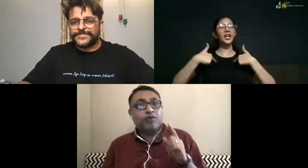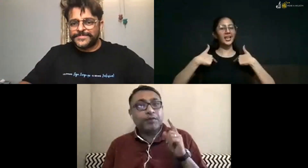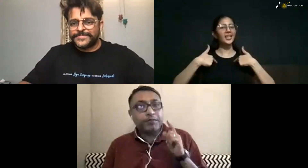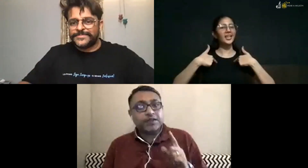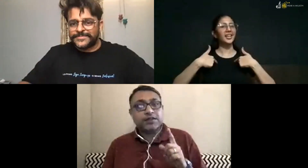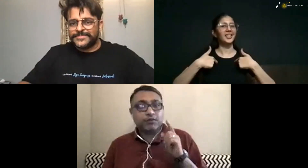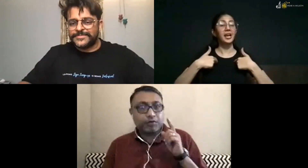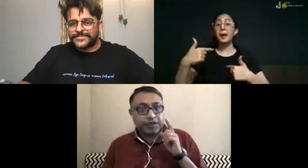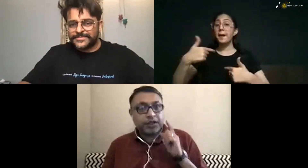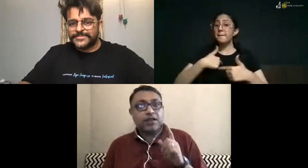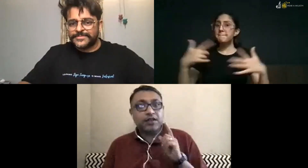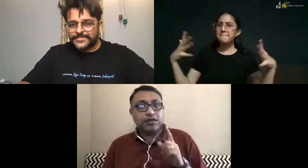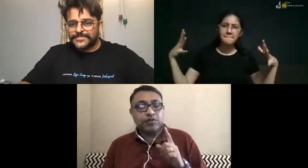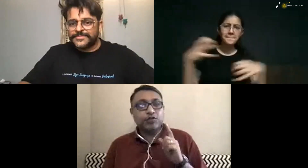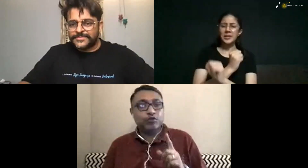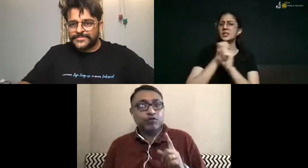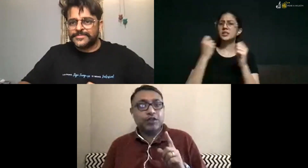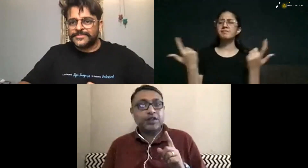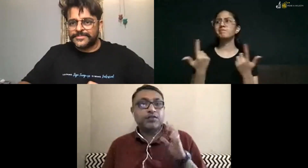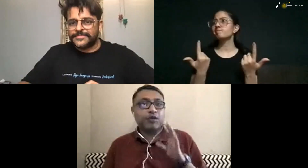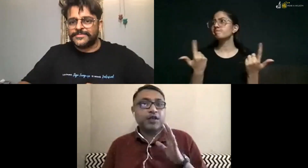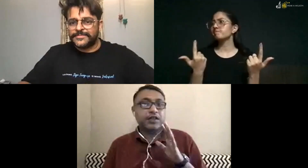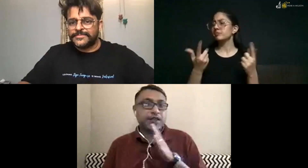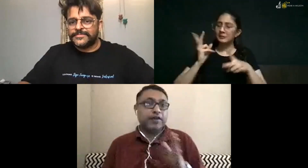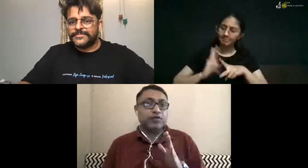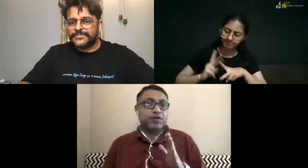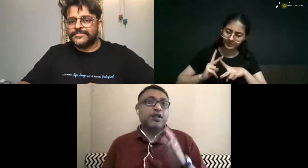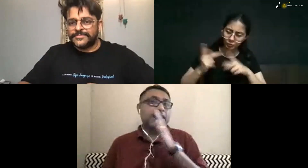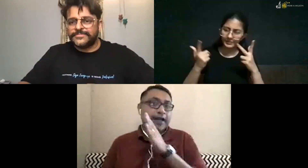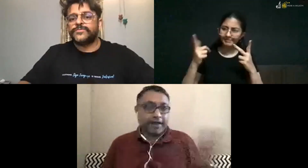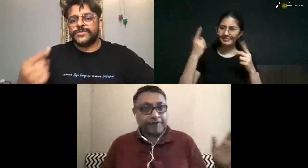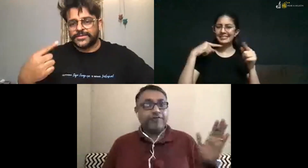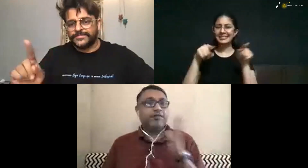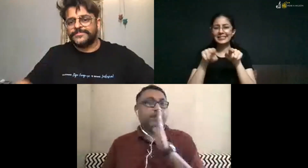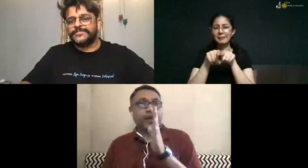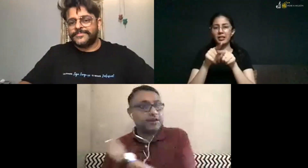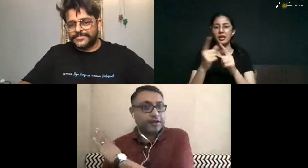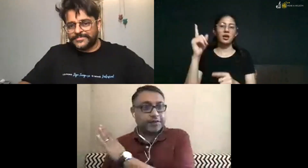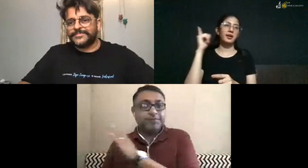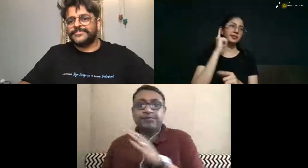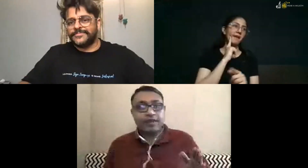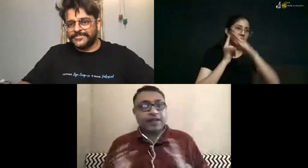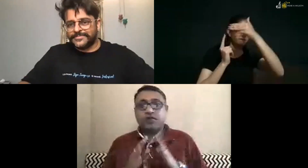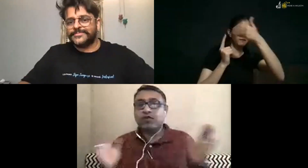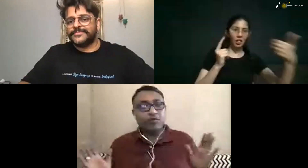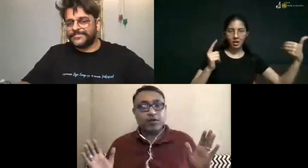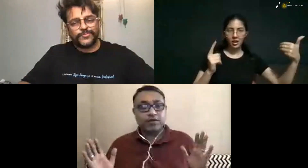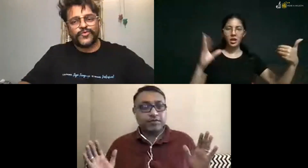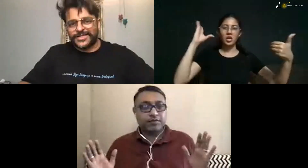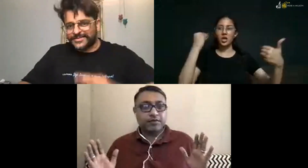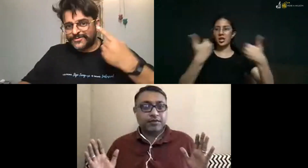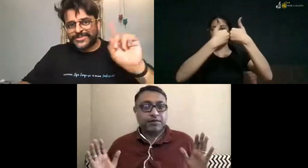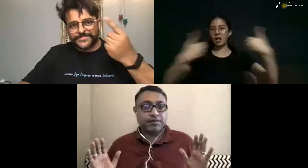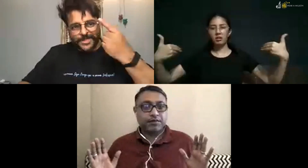What we miss, what we still continue to do is work in silos, deaf and hearing. That's not going to work.